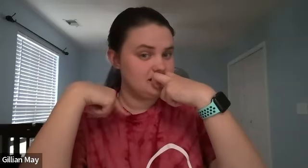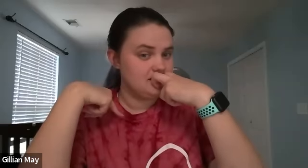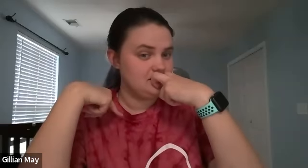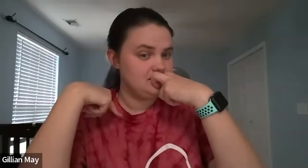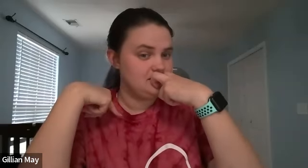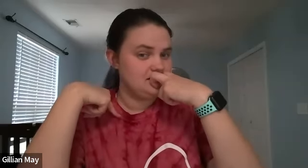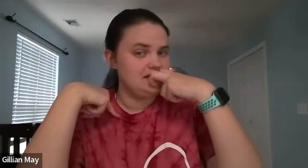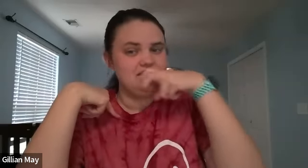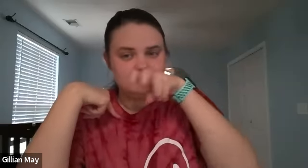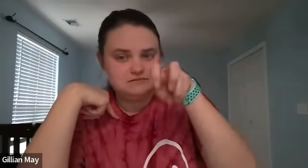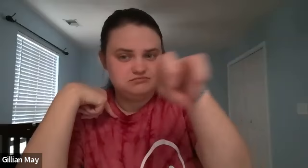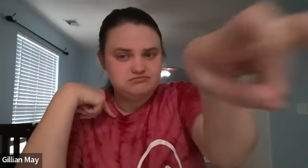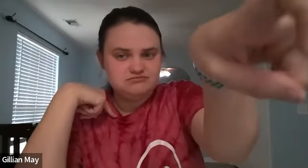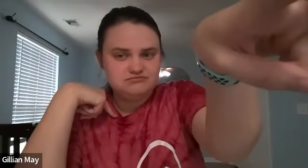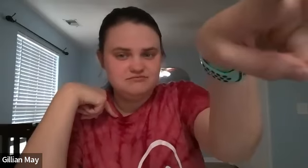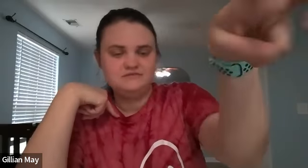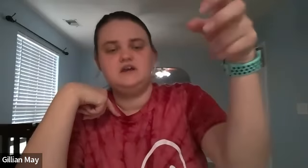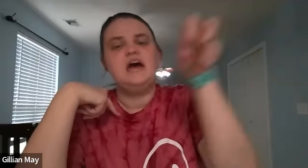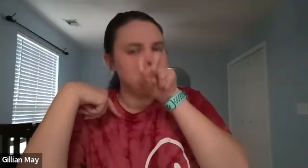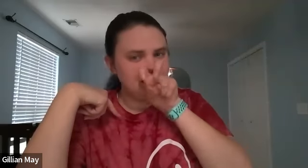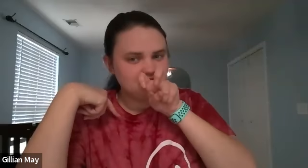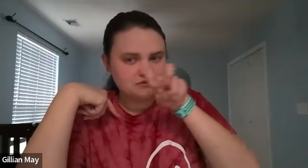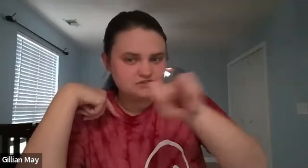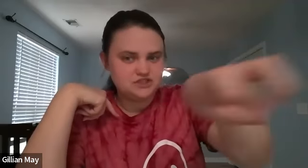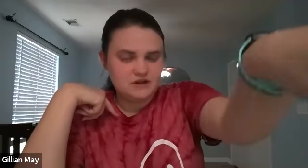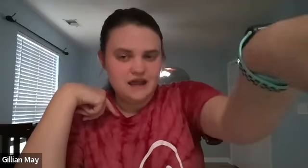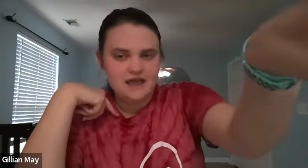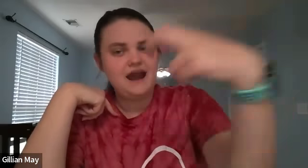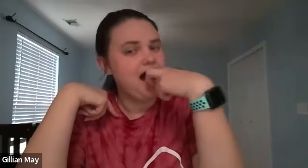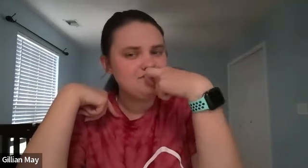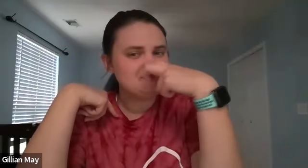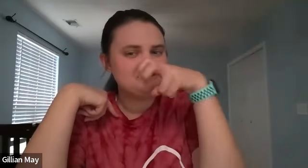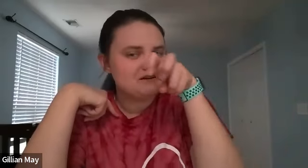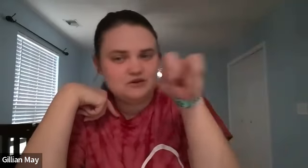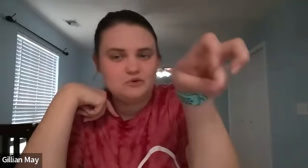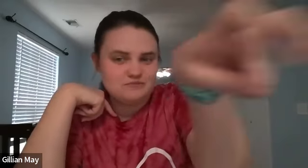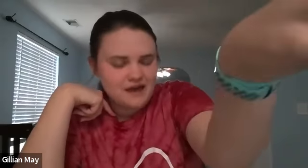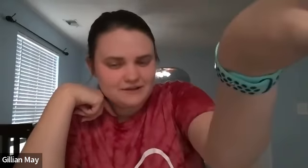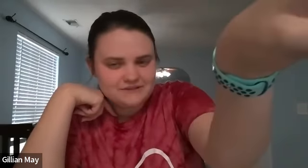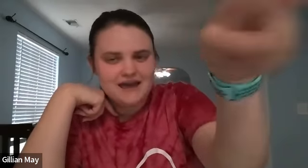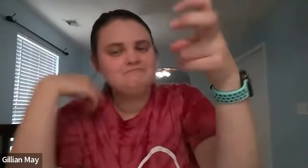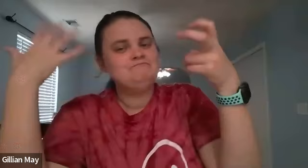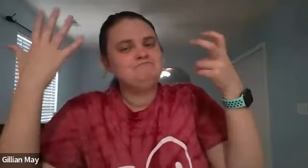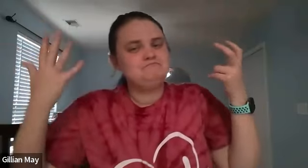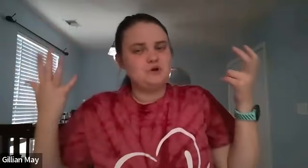mouth and then, and you can do just straight ahead. I've always gone a little more dramatic with that. Both